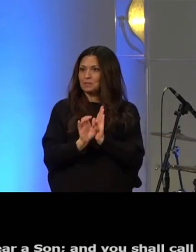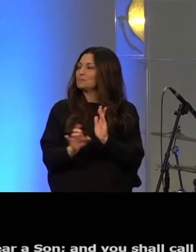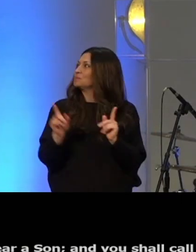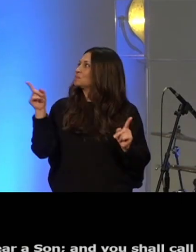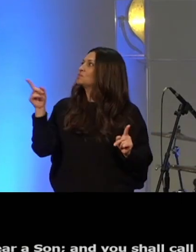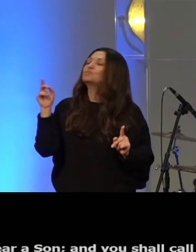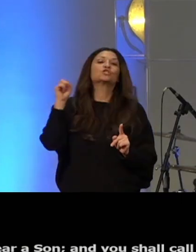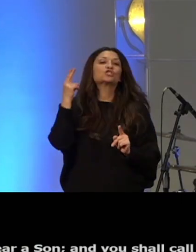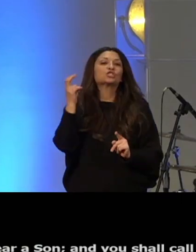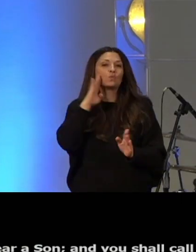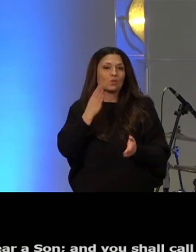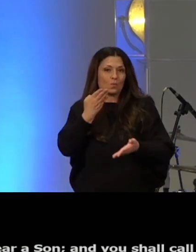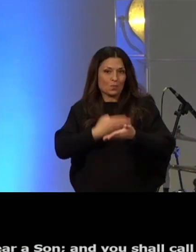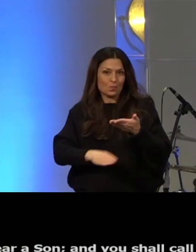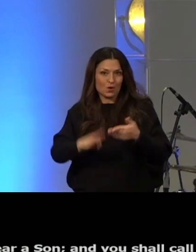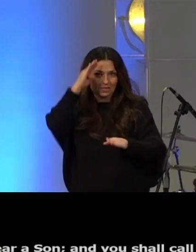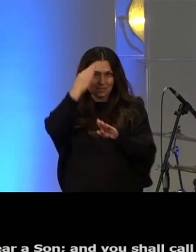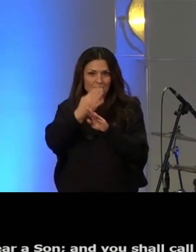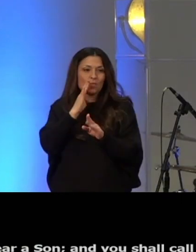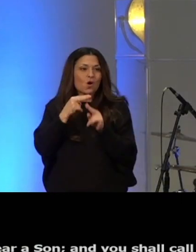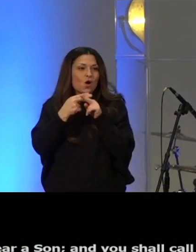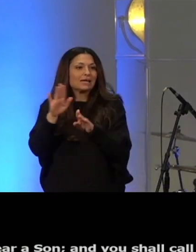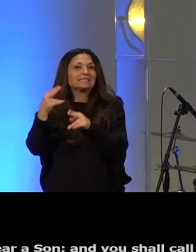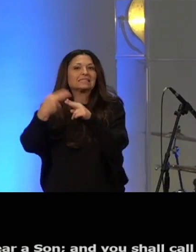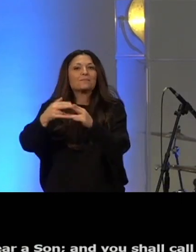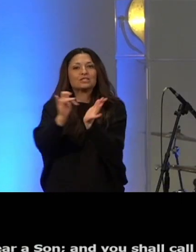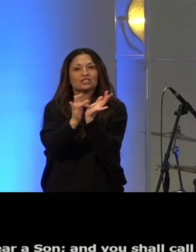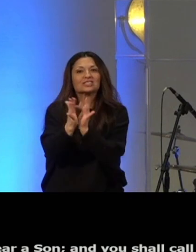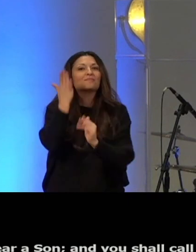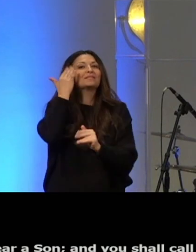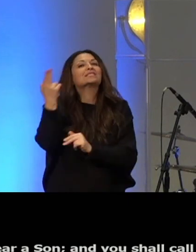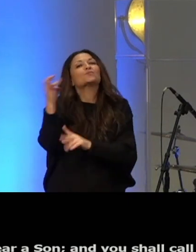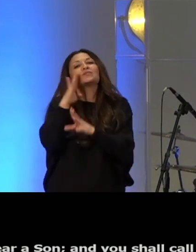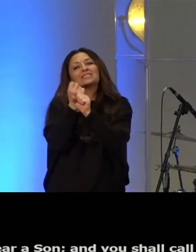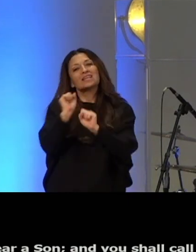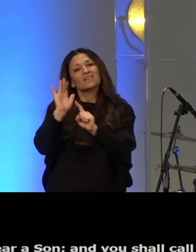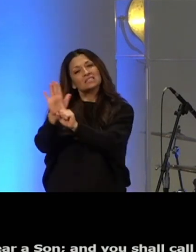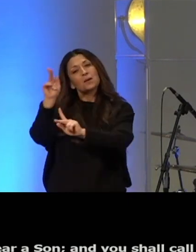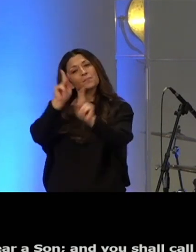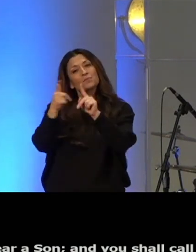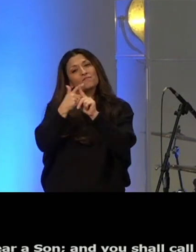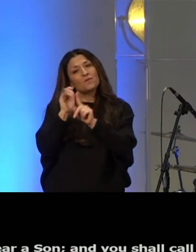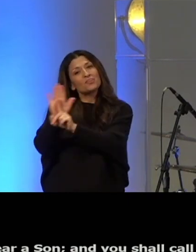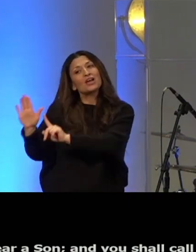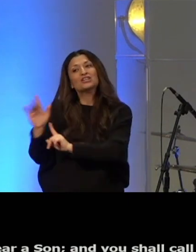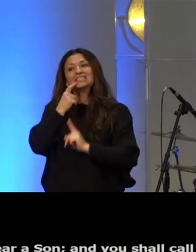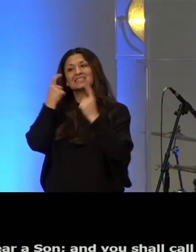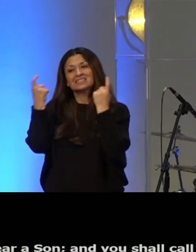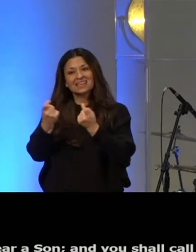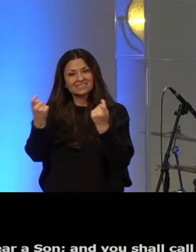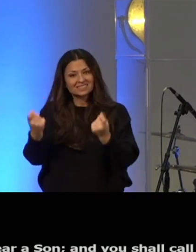"She will bear a son, and you shall call his name Jesus, for he will save his people from their sins."